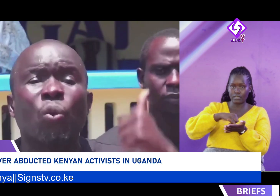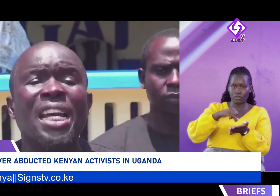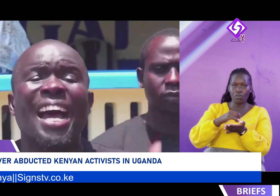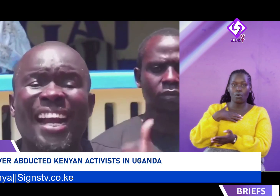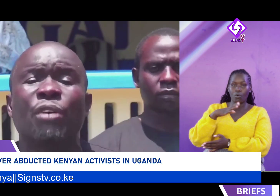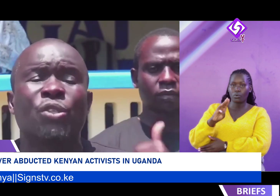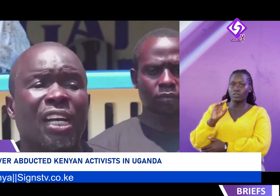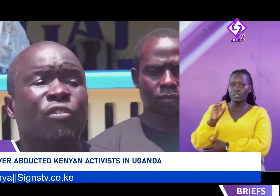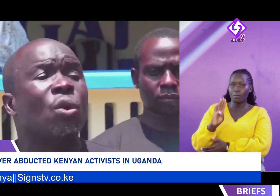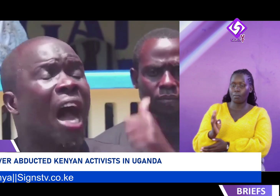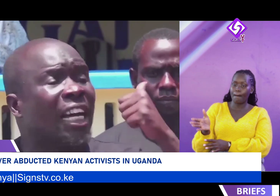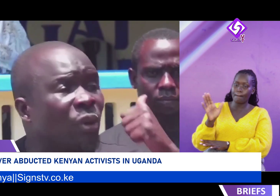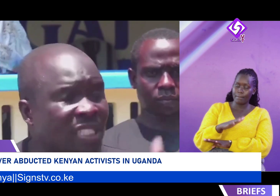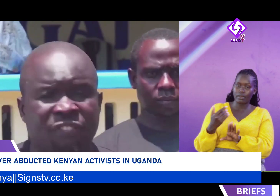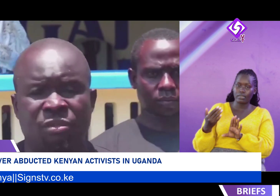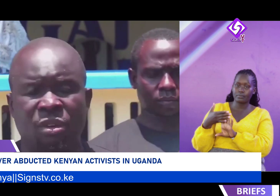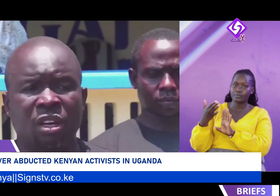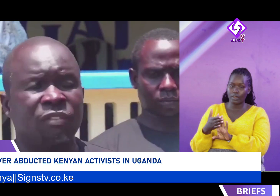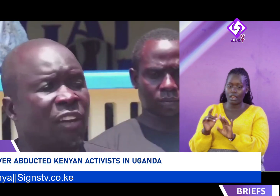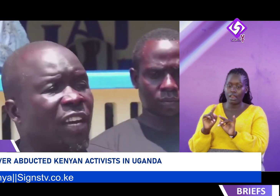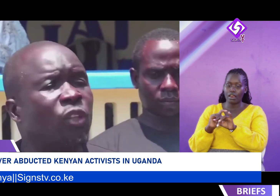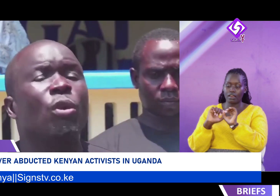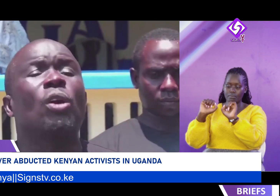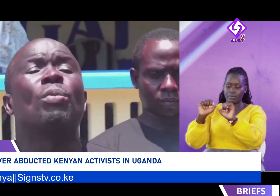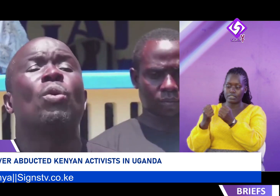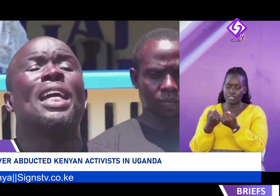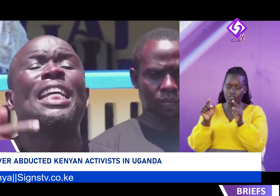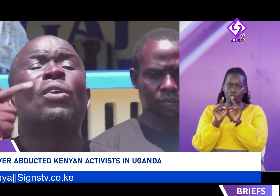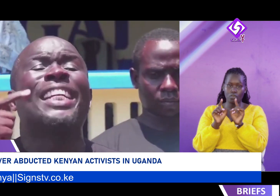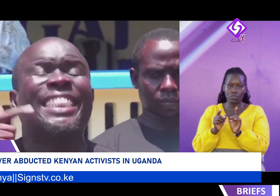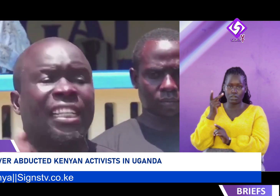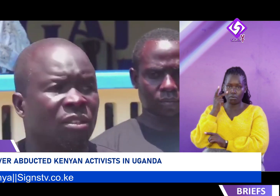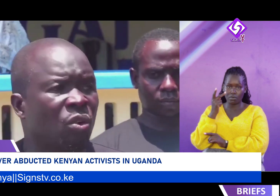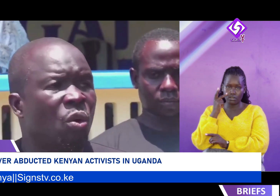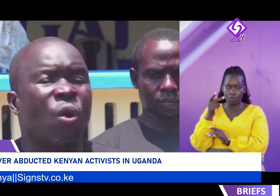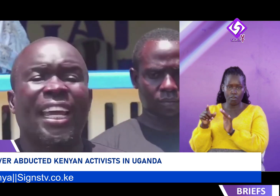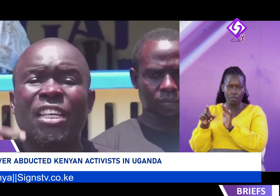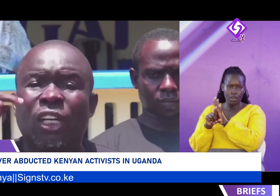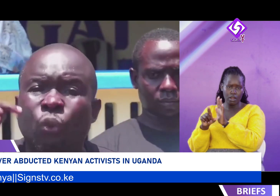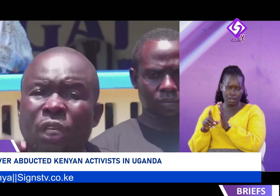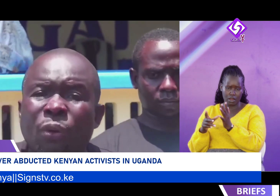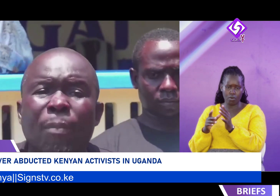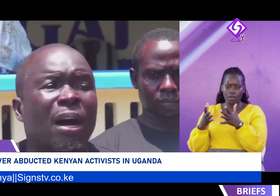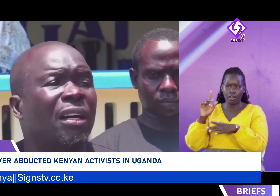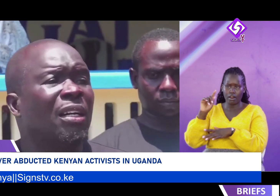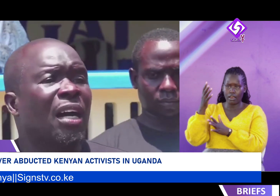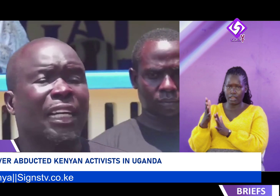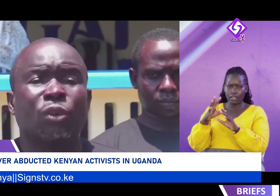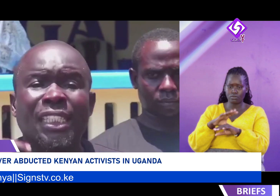arudi haraka iwezekanavyo akiwa safe. Vile vile tumeona kumekuwa na illegal rendition. Wakenya wakichukuliwa hapa hata